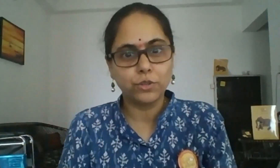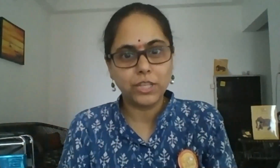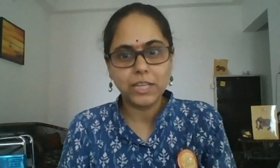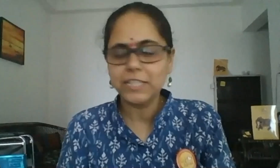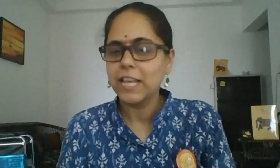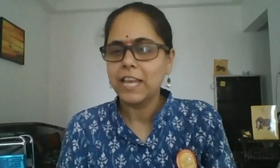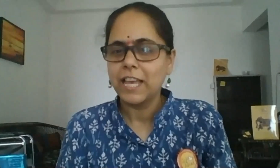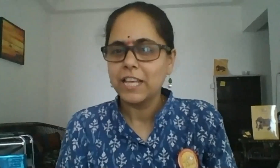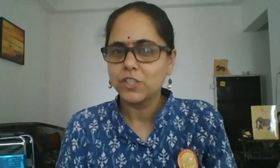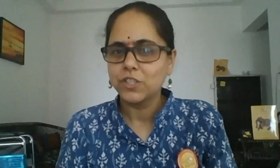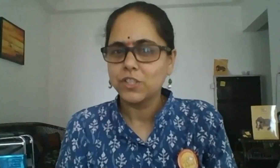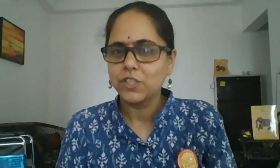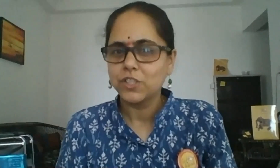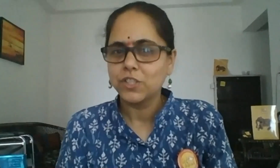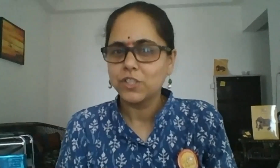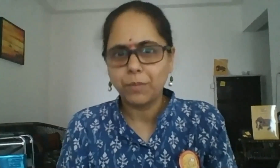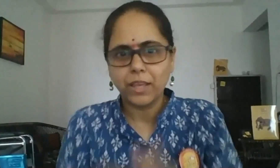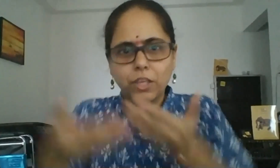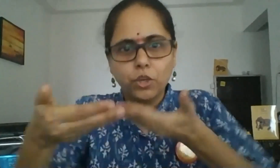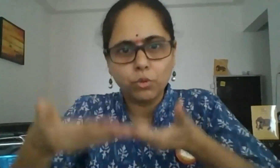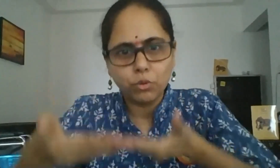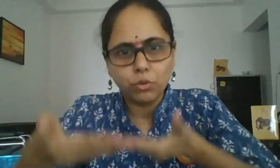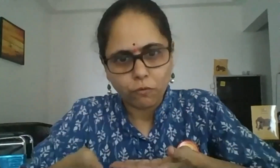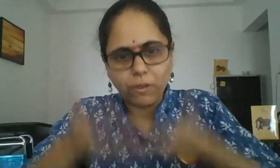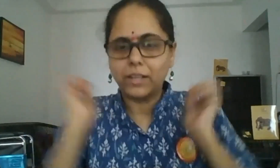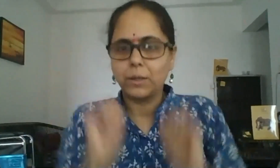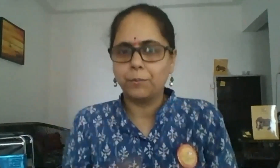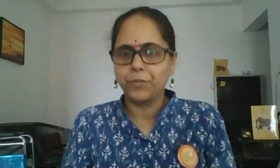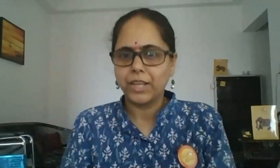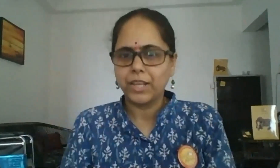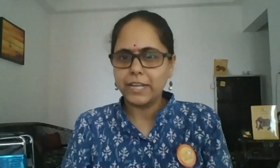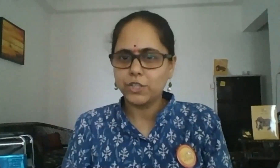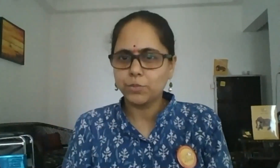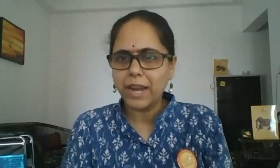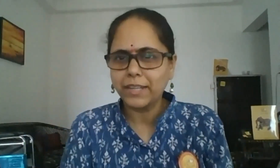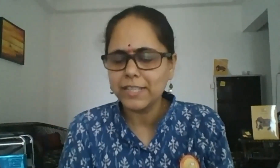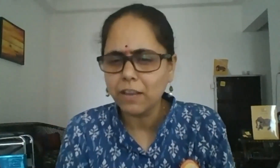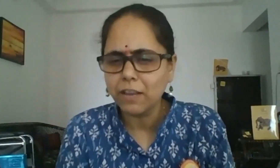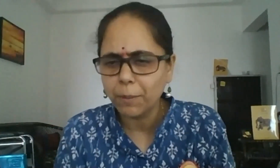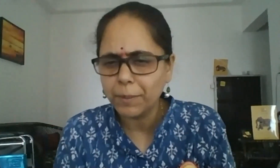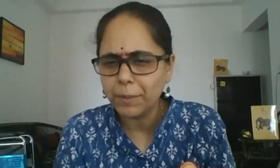these. Help, thank you, welcome. Let's practice alphabets again.